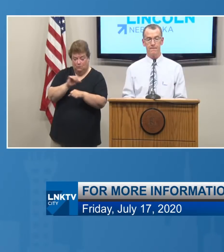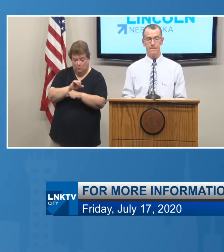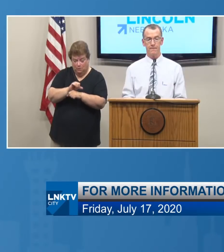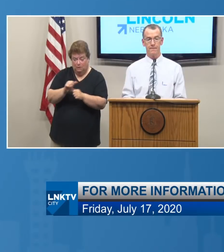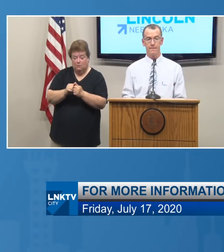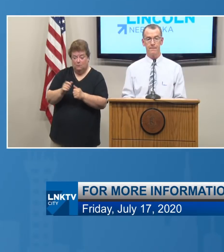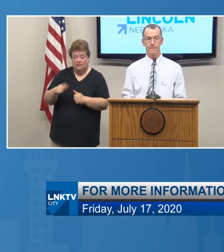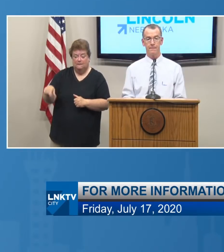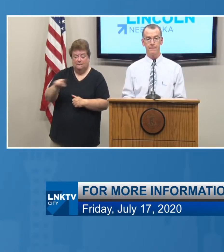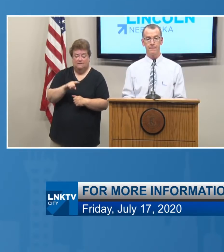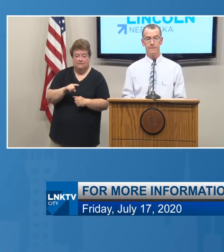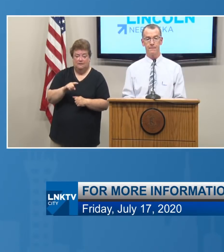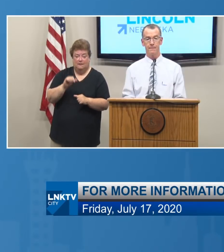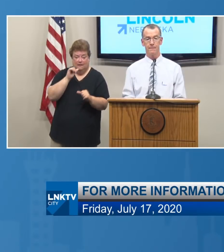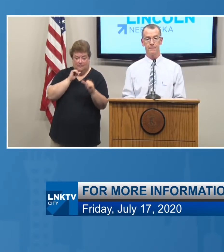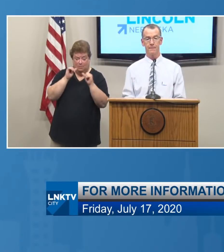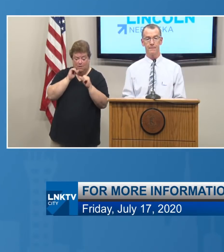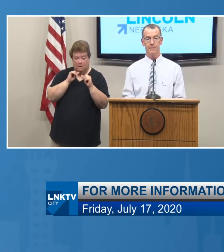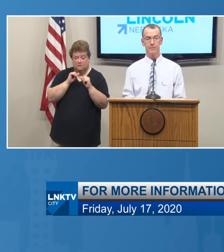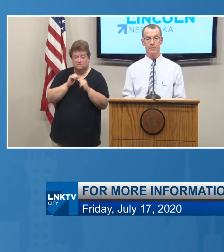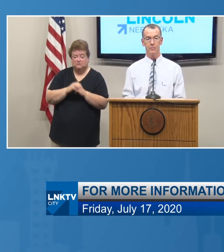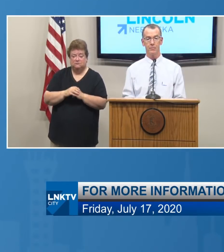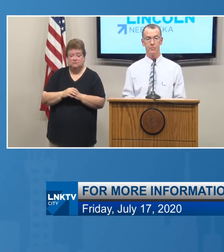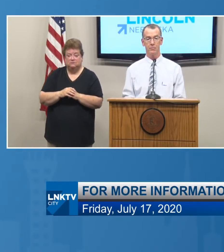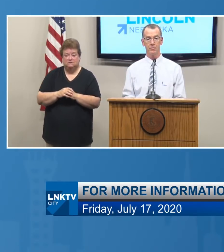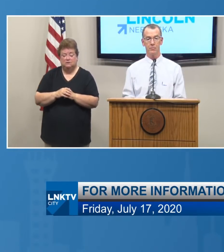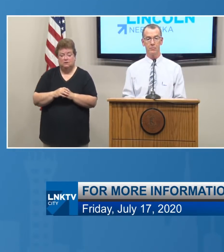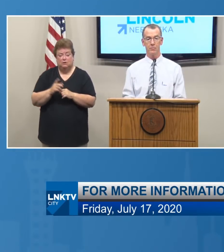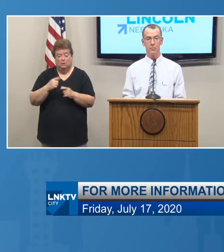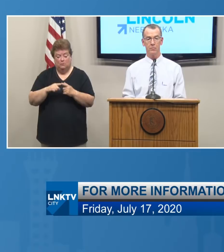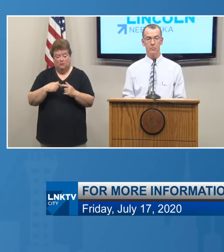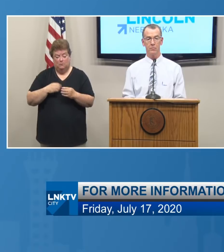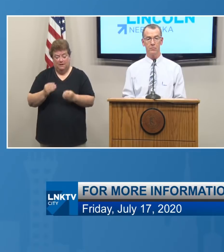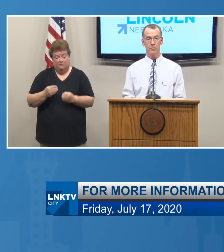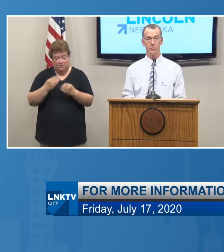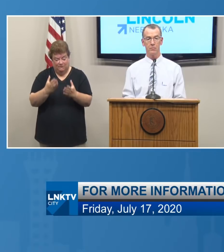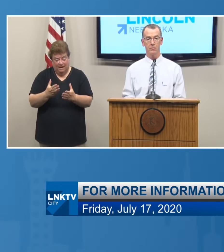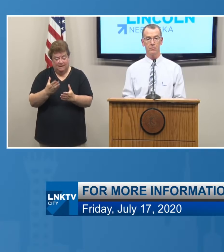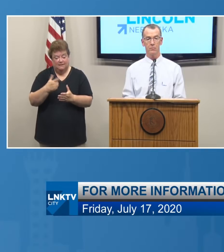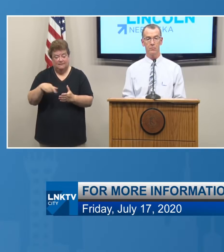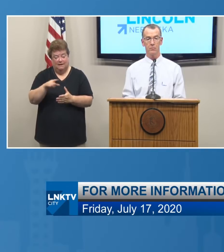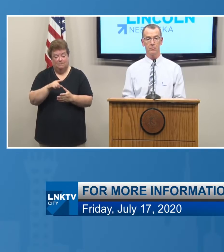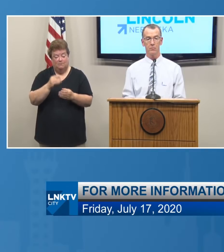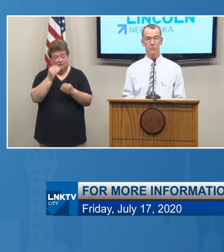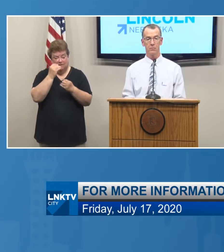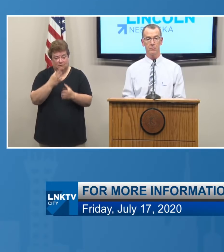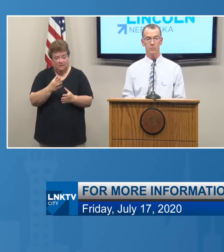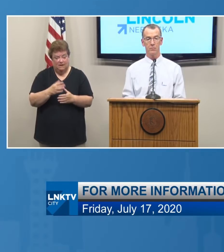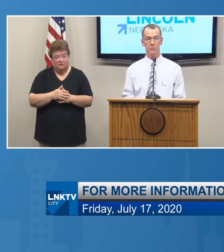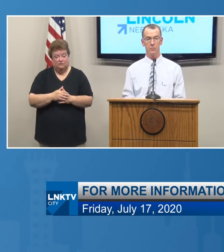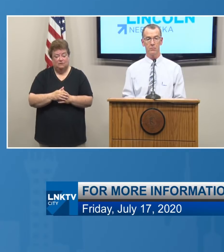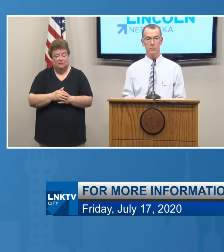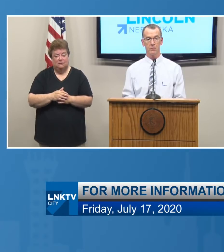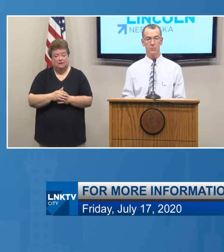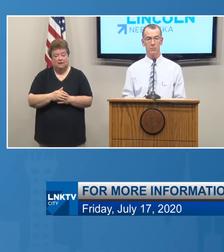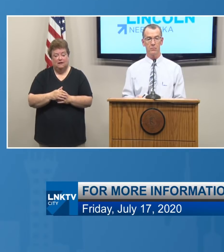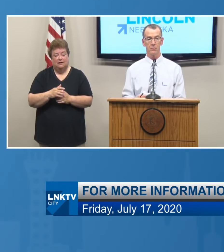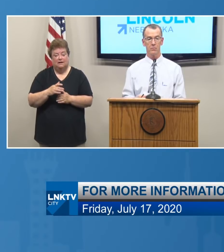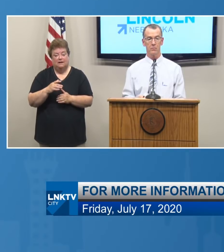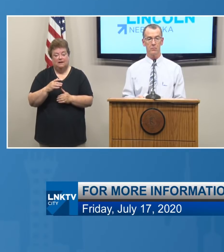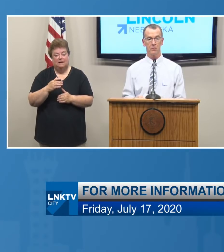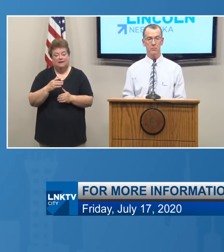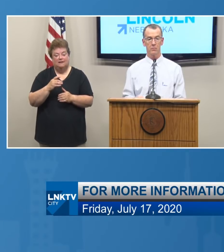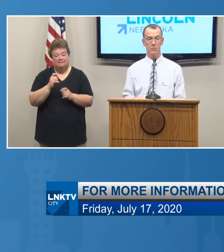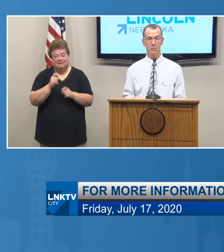them. And when we have provided some information of corrective action that needs to take